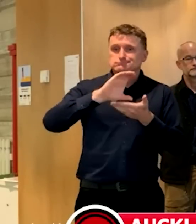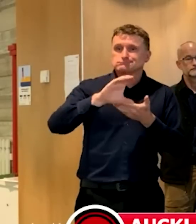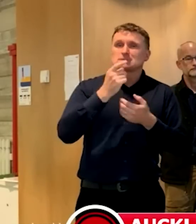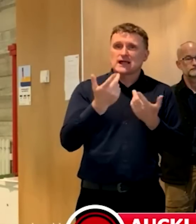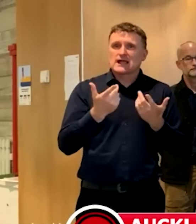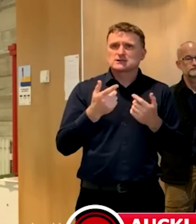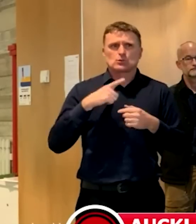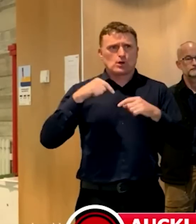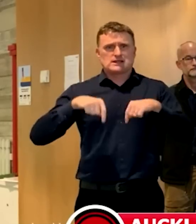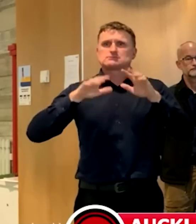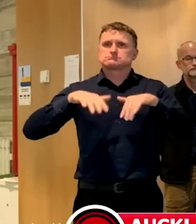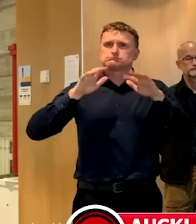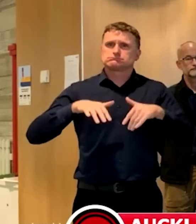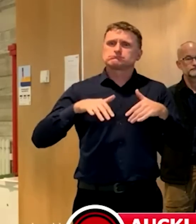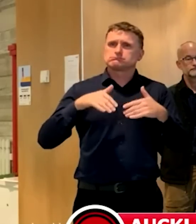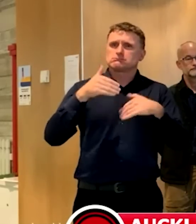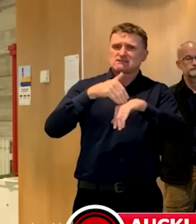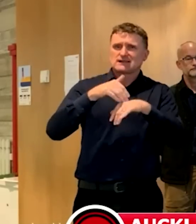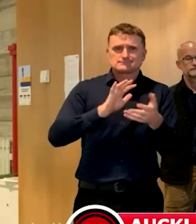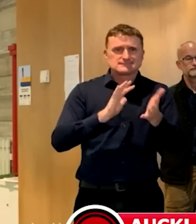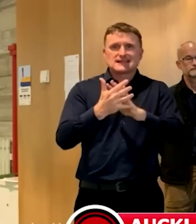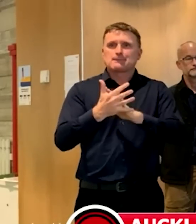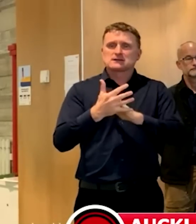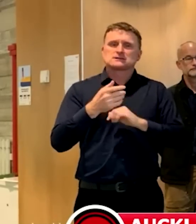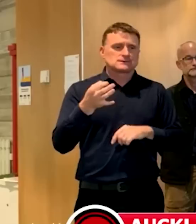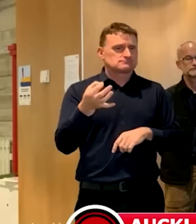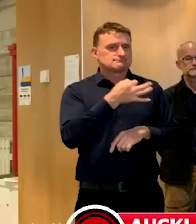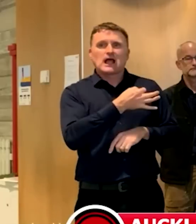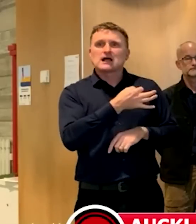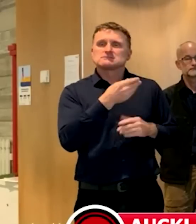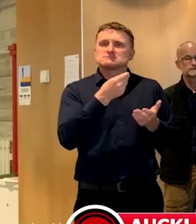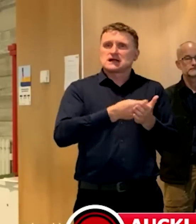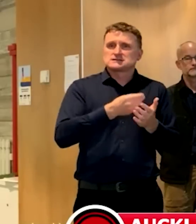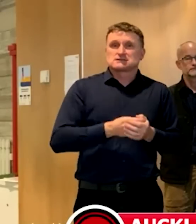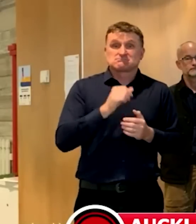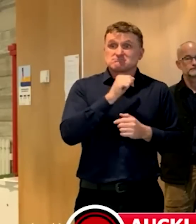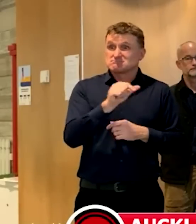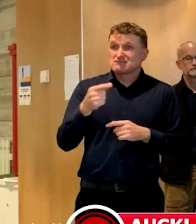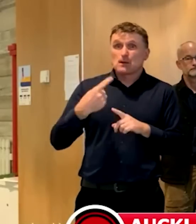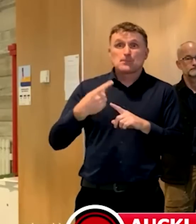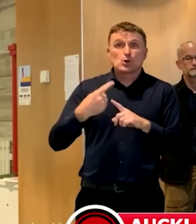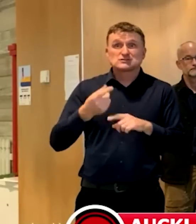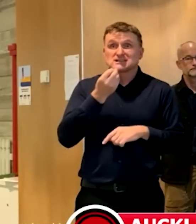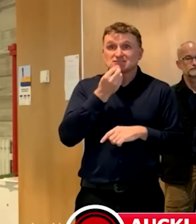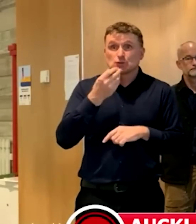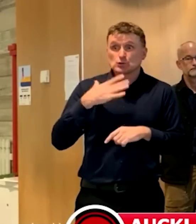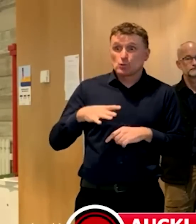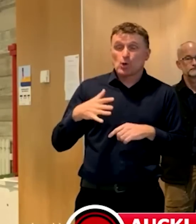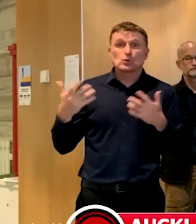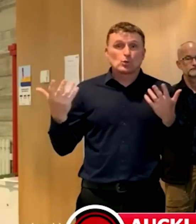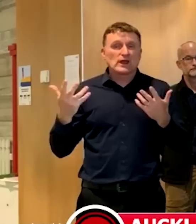flooding and landslips. And if you have urgent food needs as a result of being displaced by the flooding, you can look for providers at